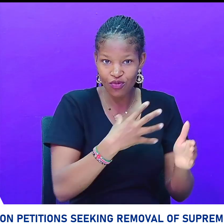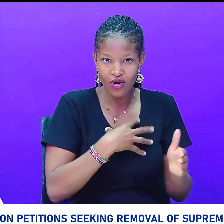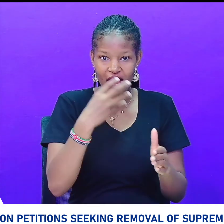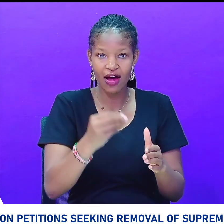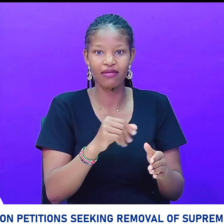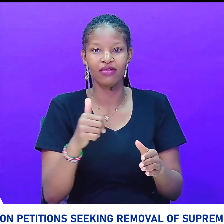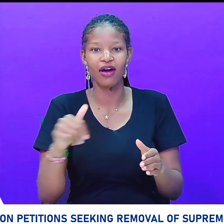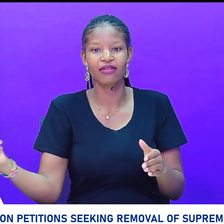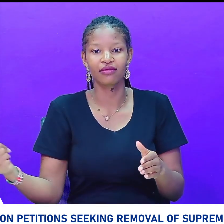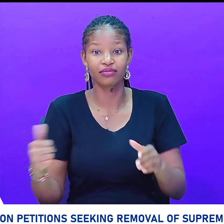judges.